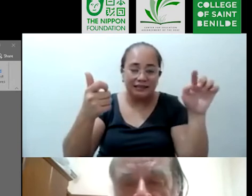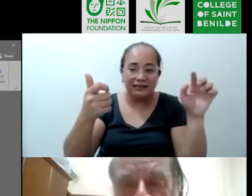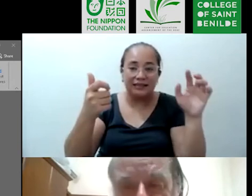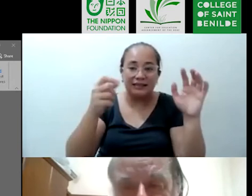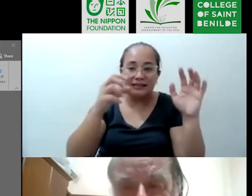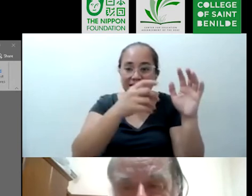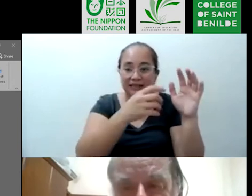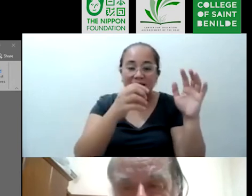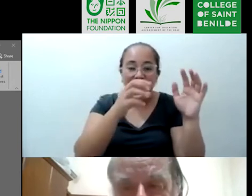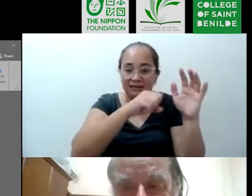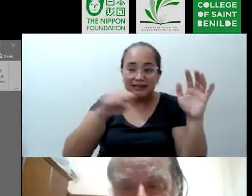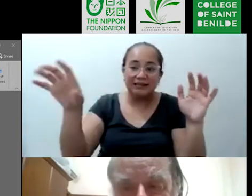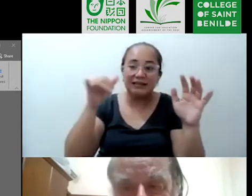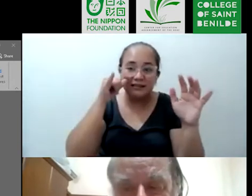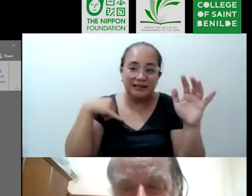yesterday